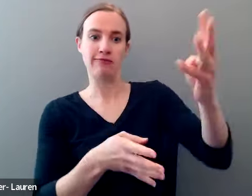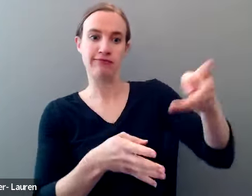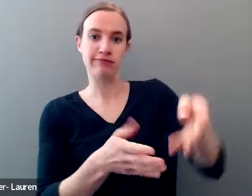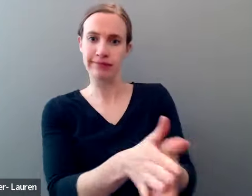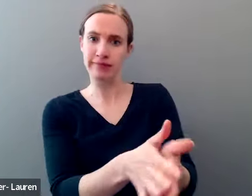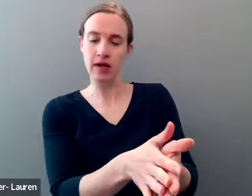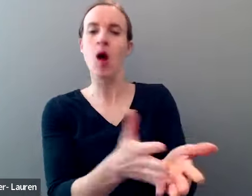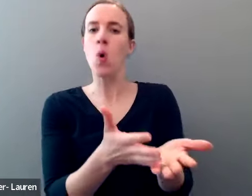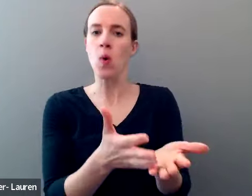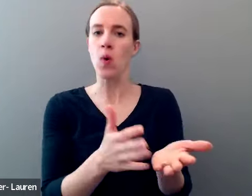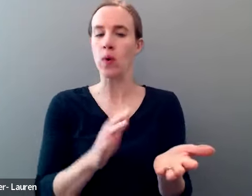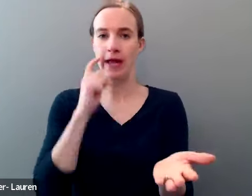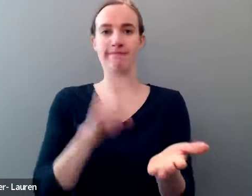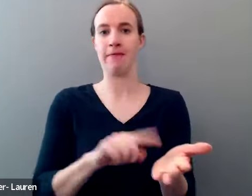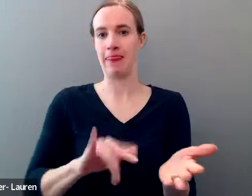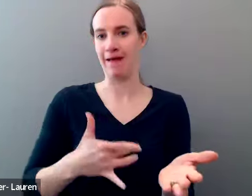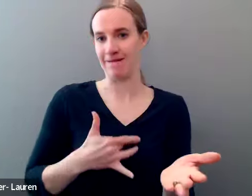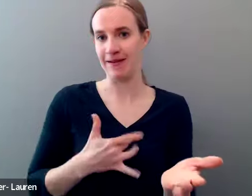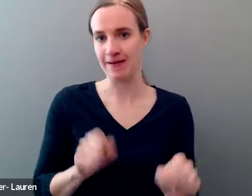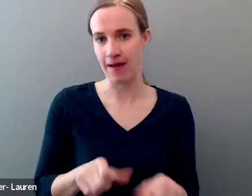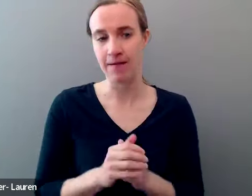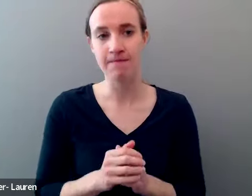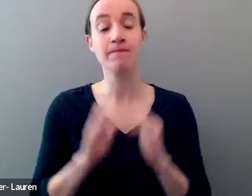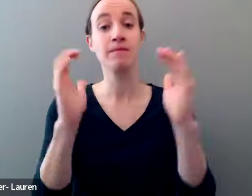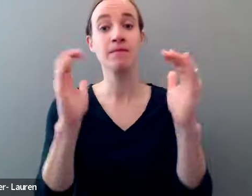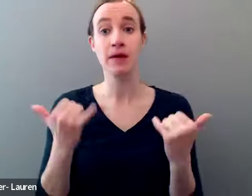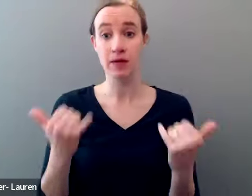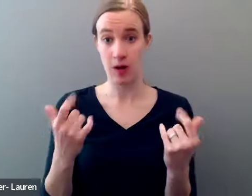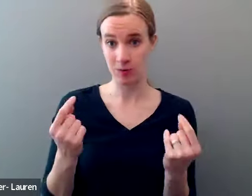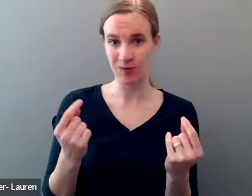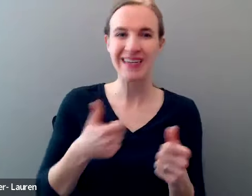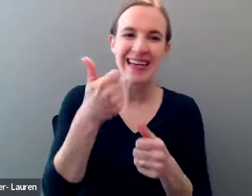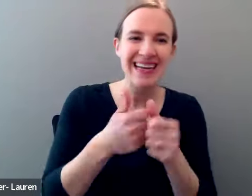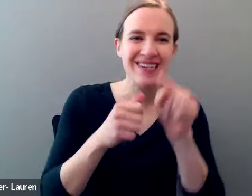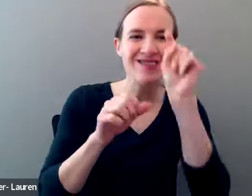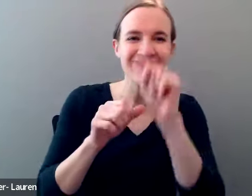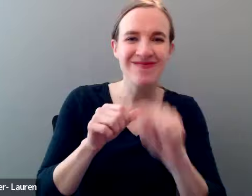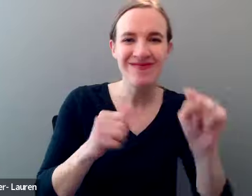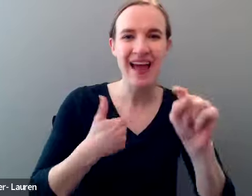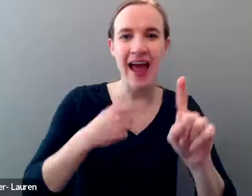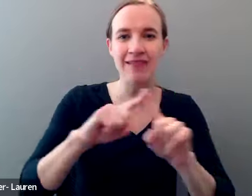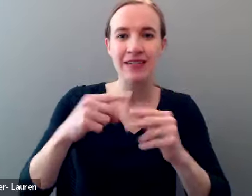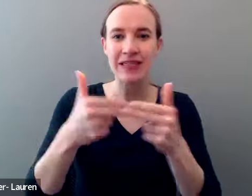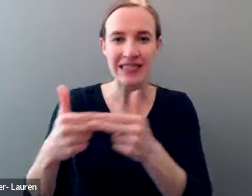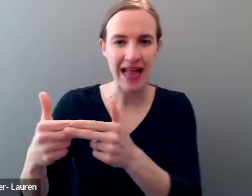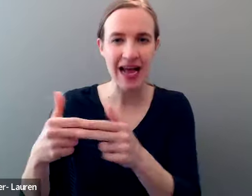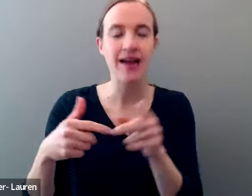And then so what I invite you to do is today, while I've got a slide for each of these, I want you to pick two